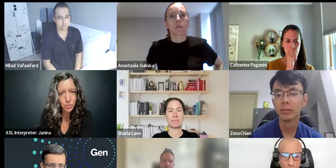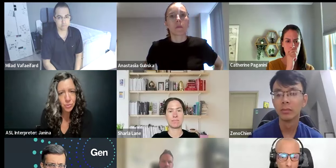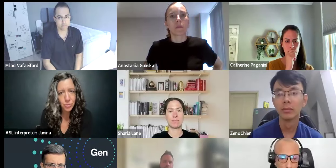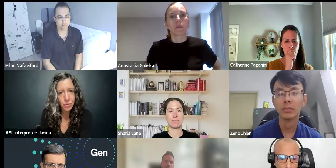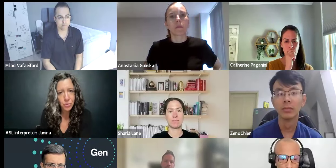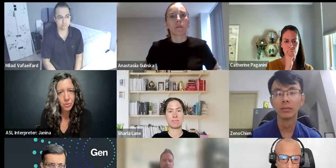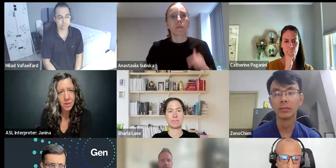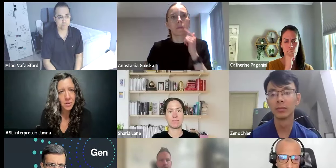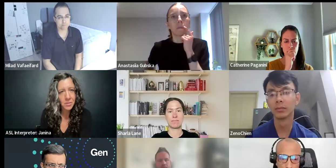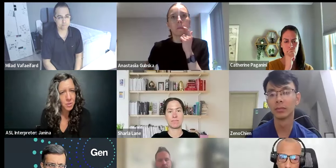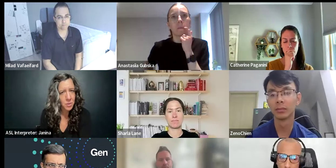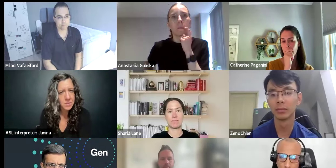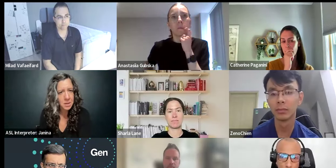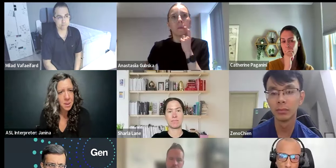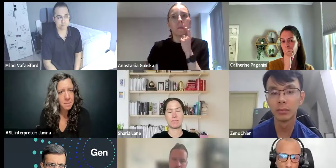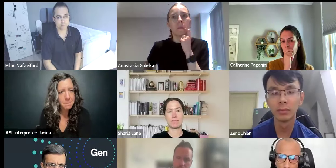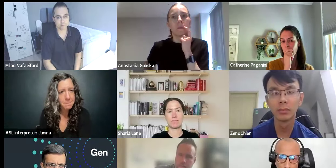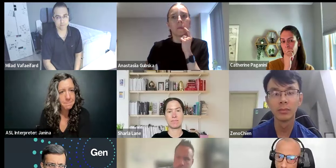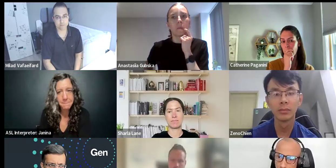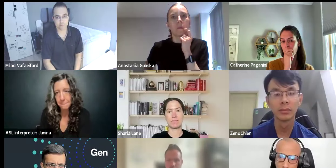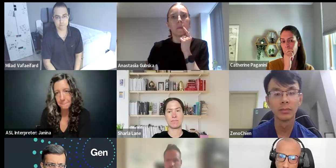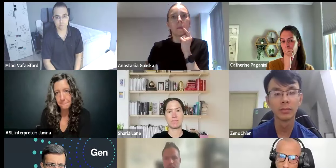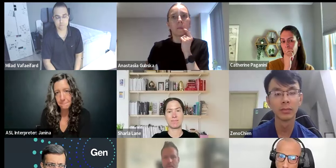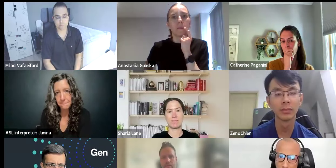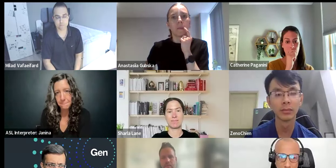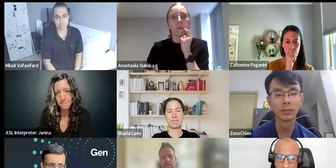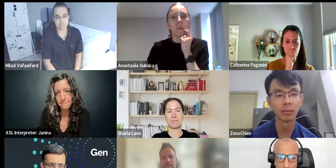two. I don't know. You know what I'm talking about?